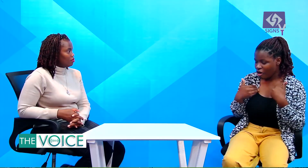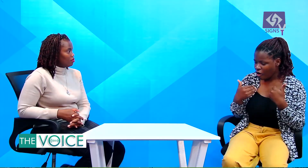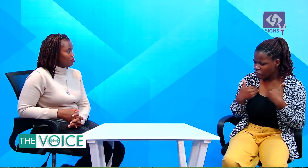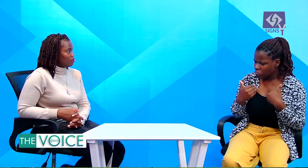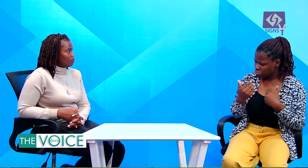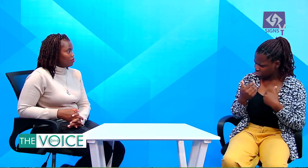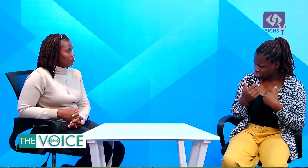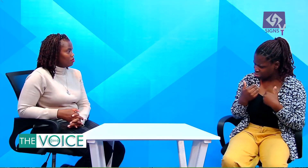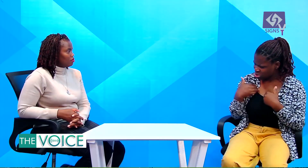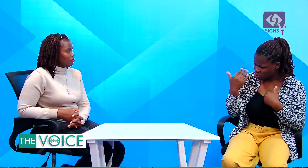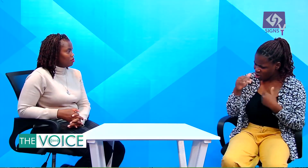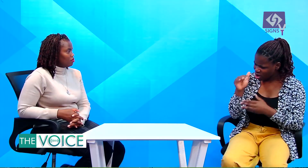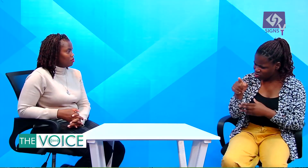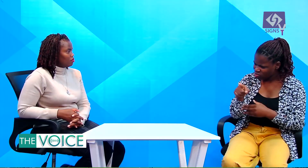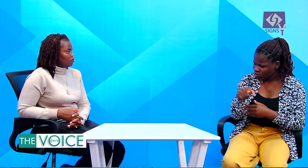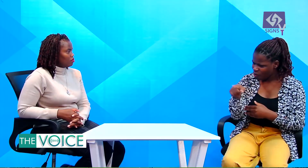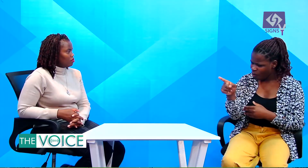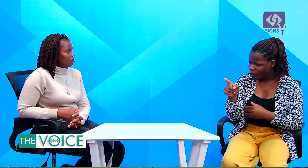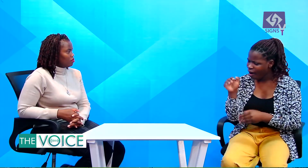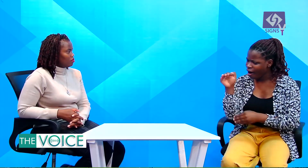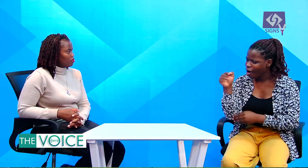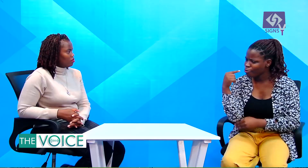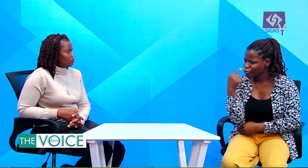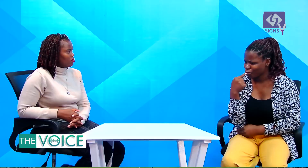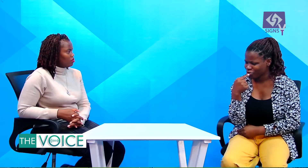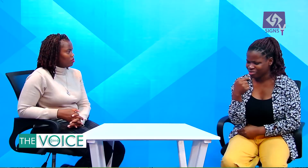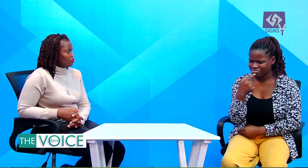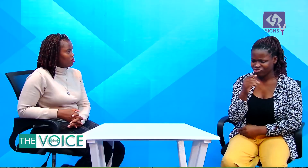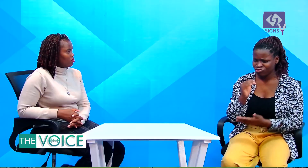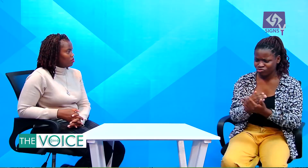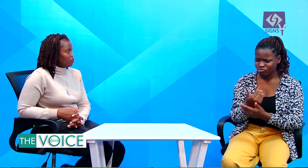I really saw a problem with my fellow students.